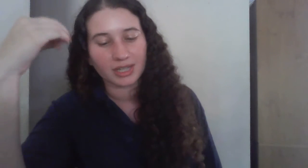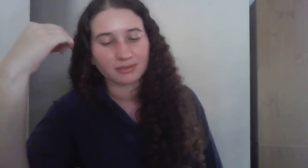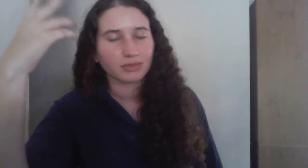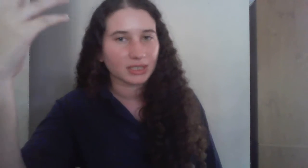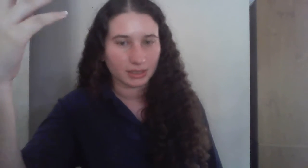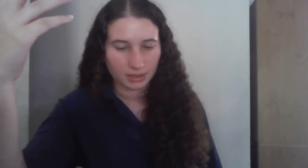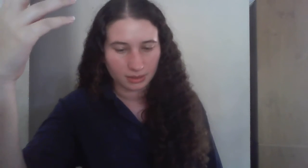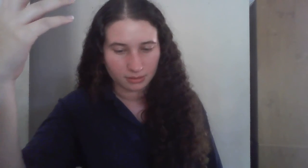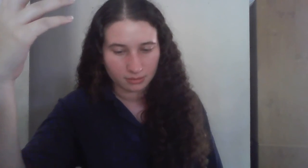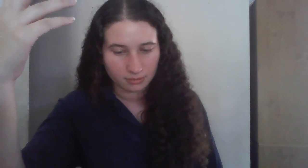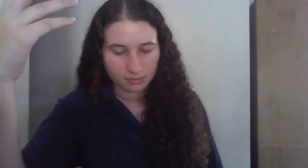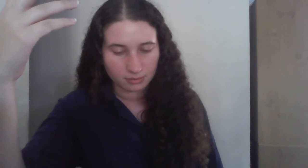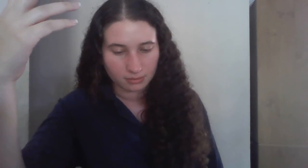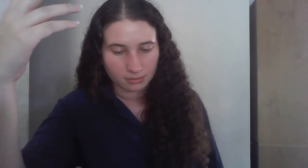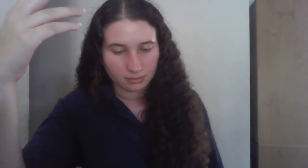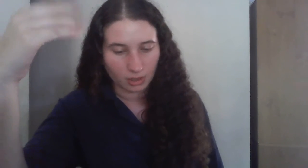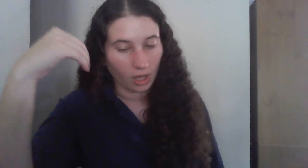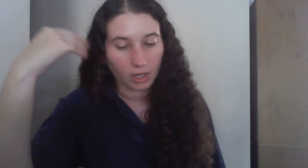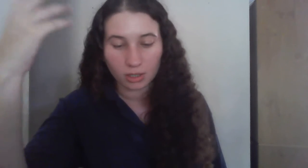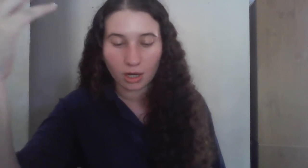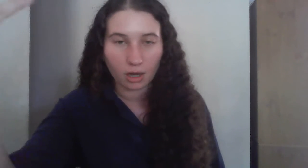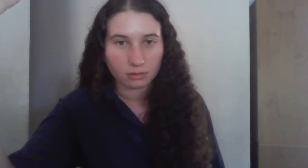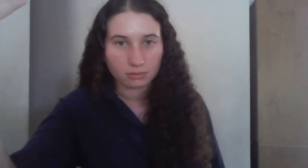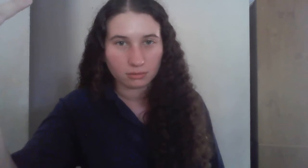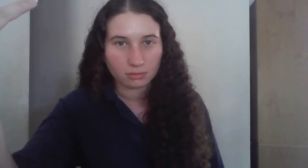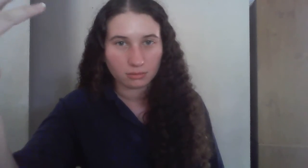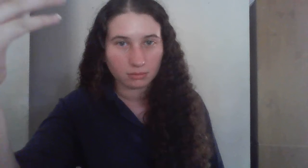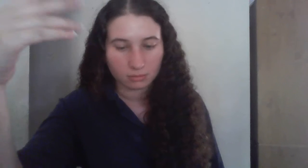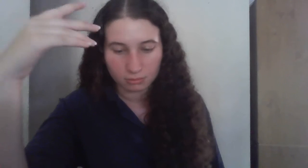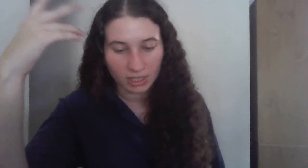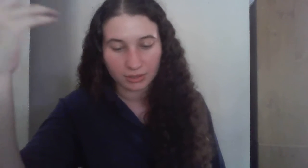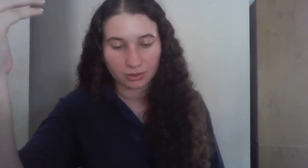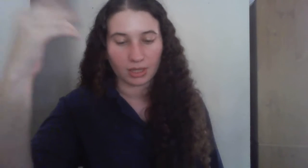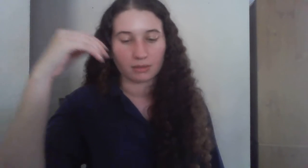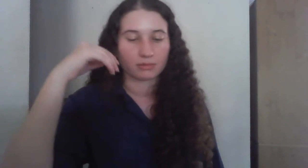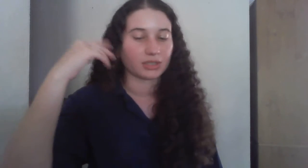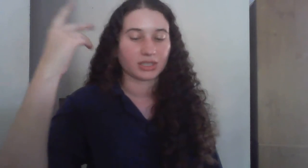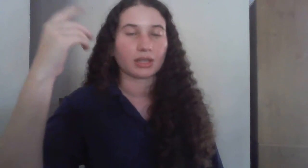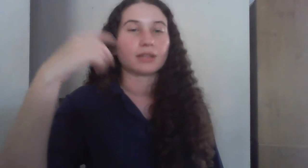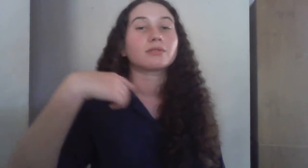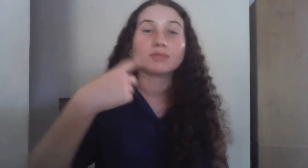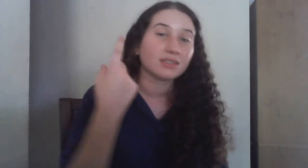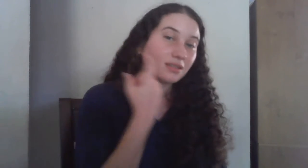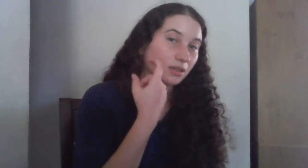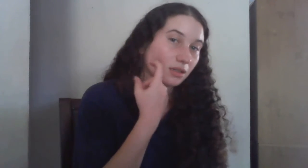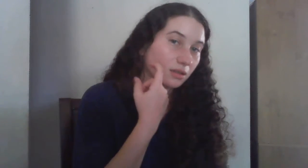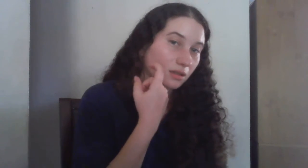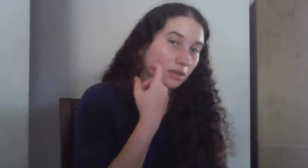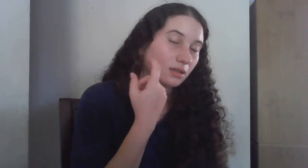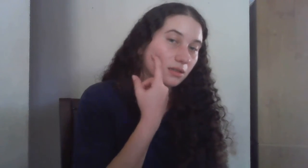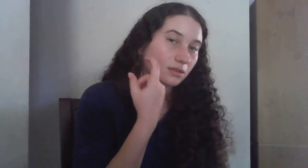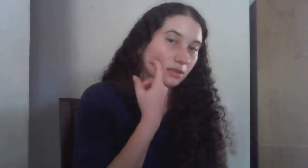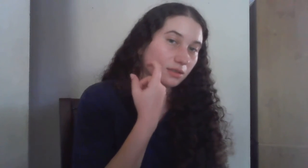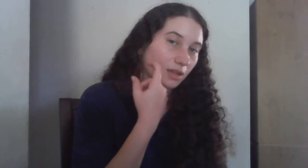sign recently? Long ago. Yesterday. We already did that. So recently, this is the sign